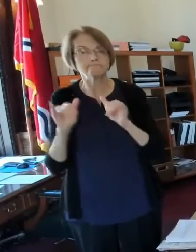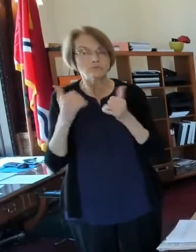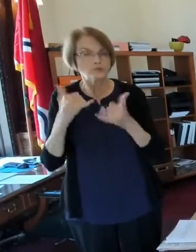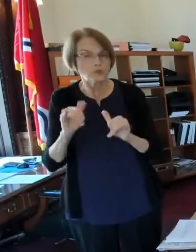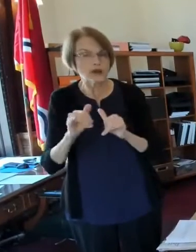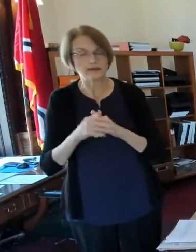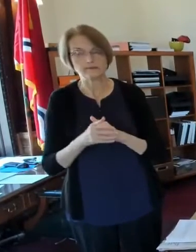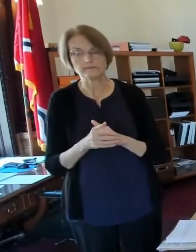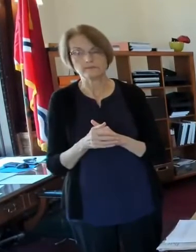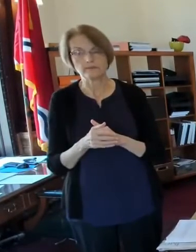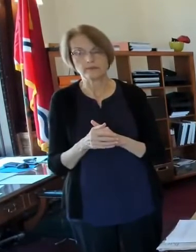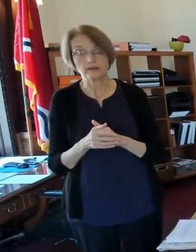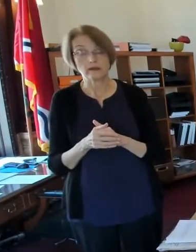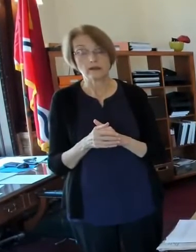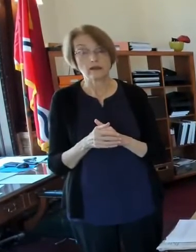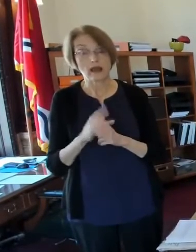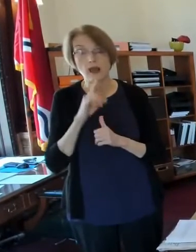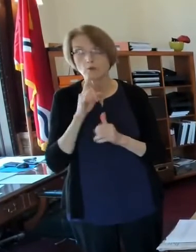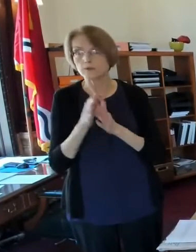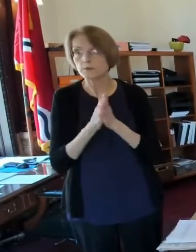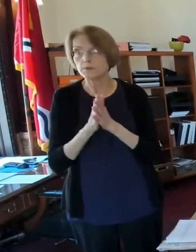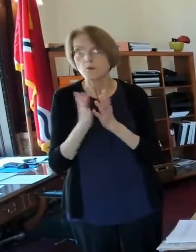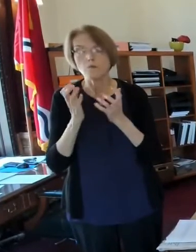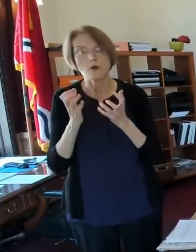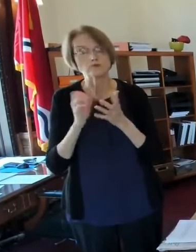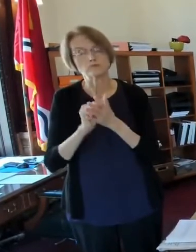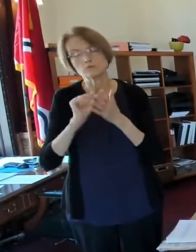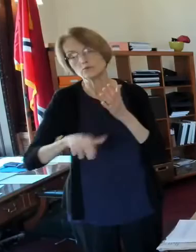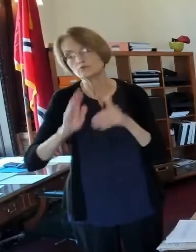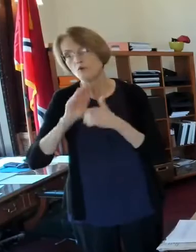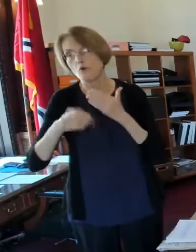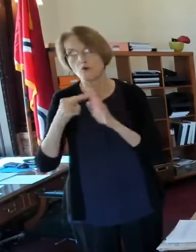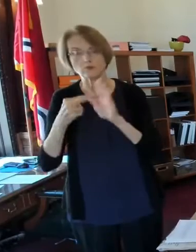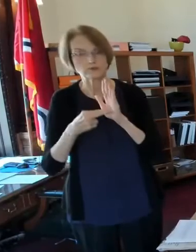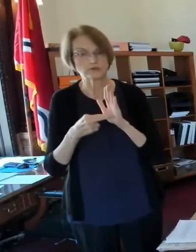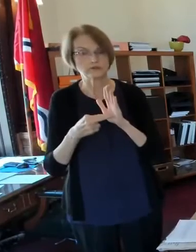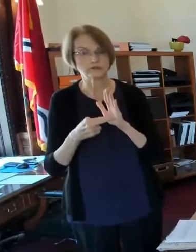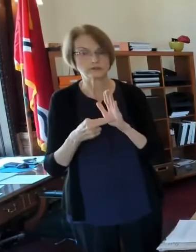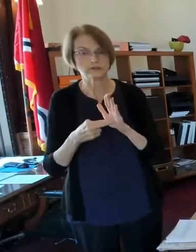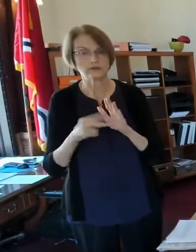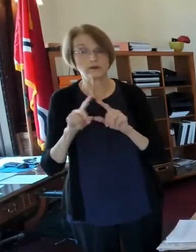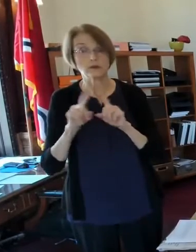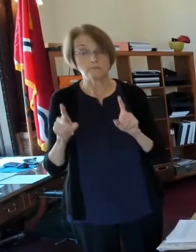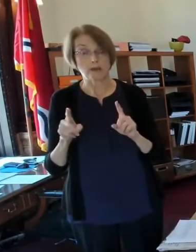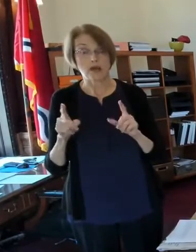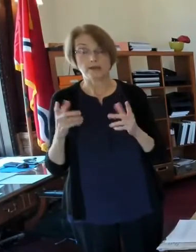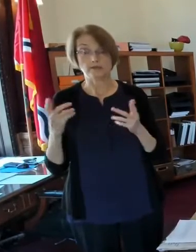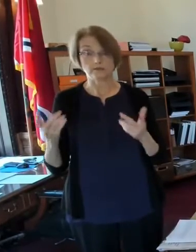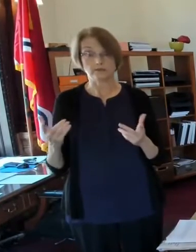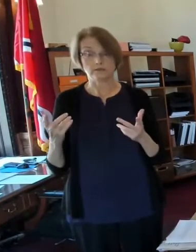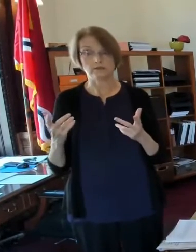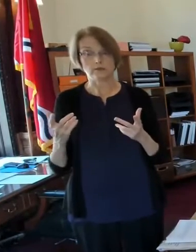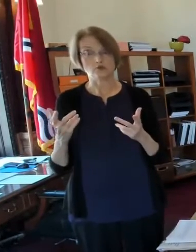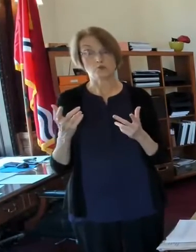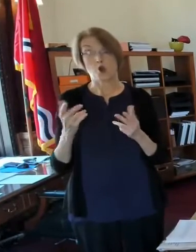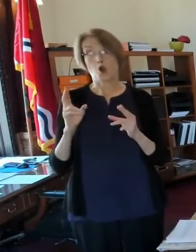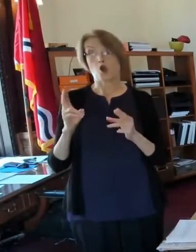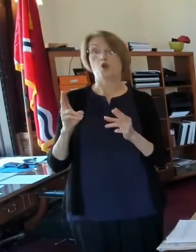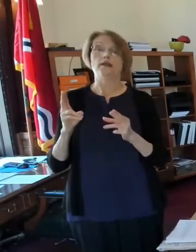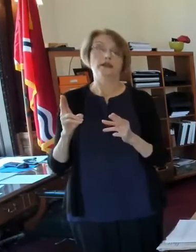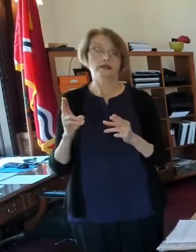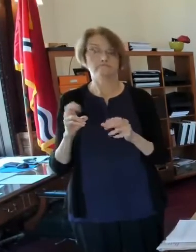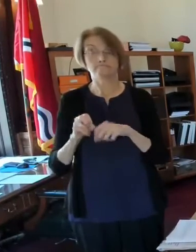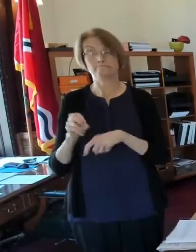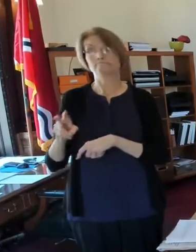There's nothing I want to do more than lift all of these restrictions, but I don't want to do it in such a way that we